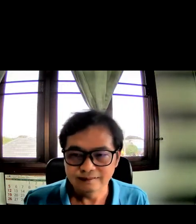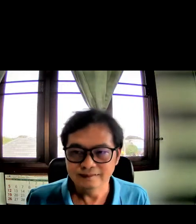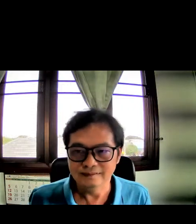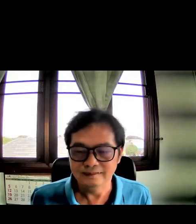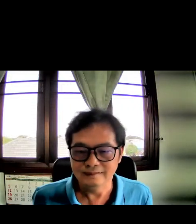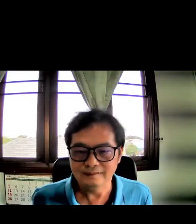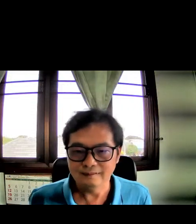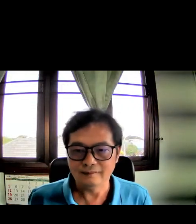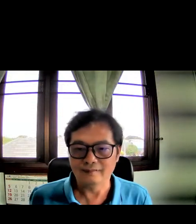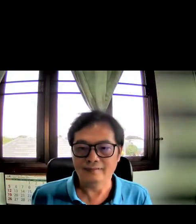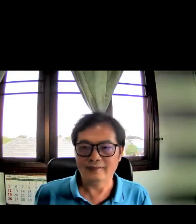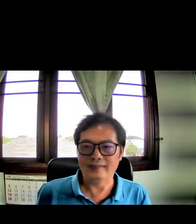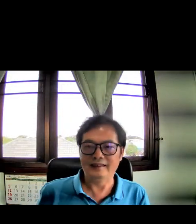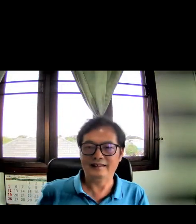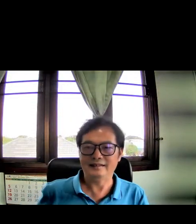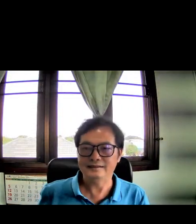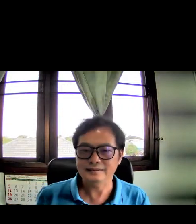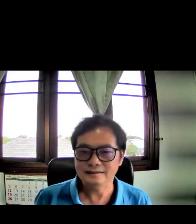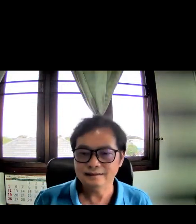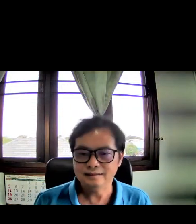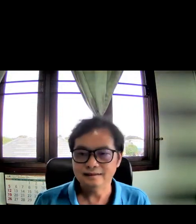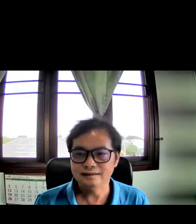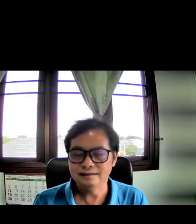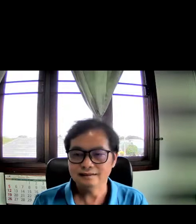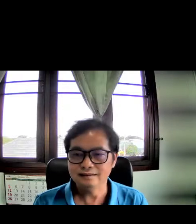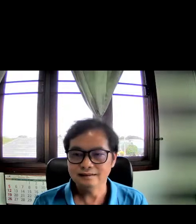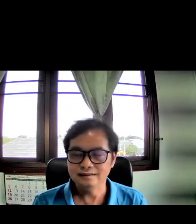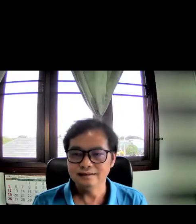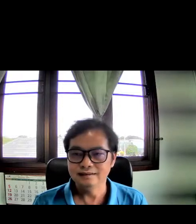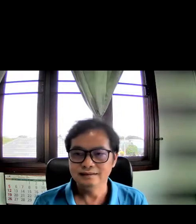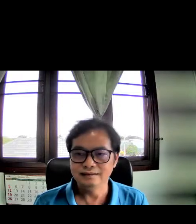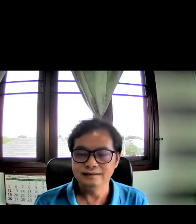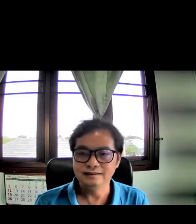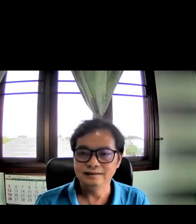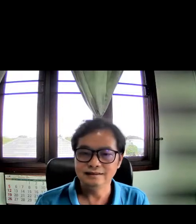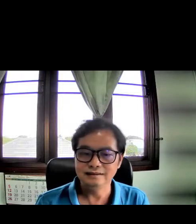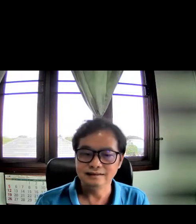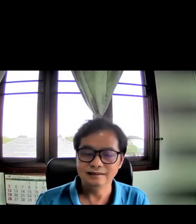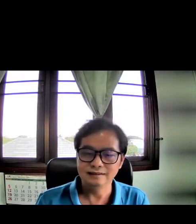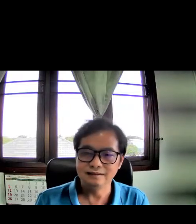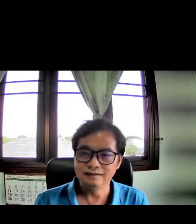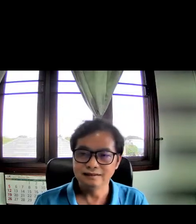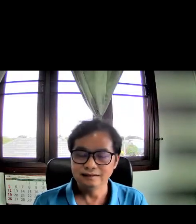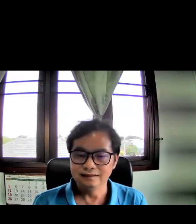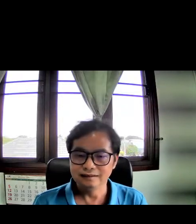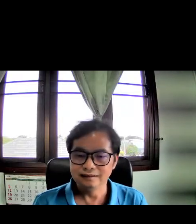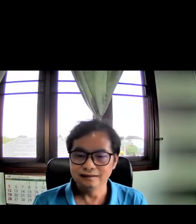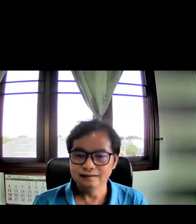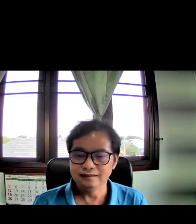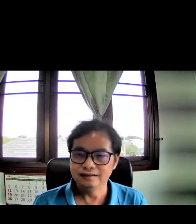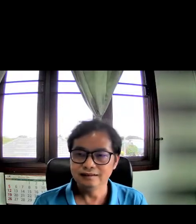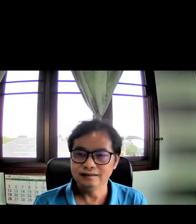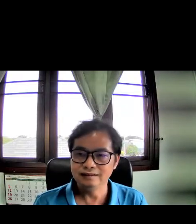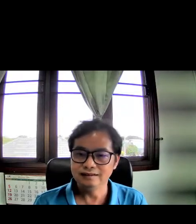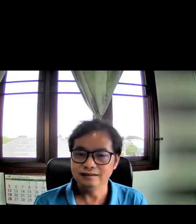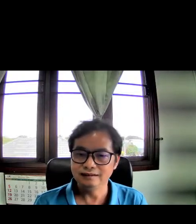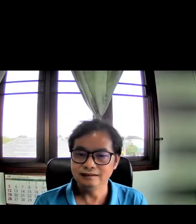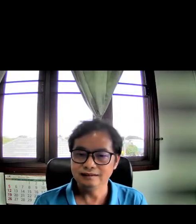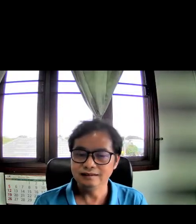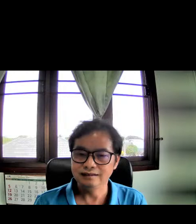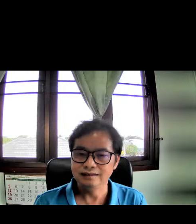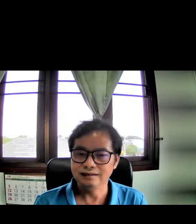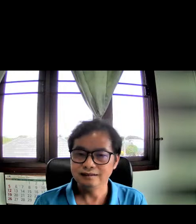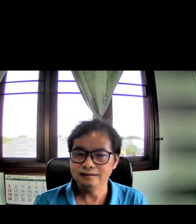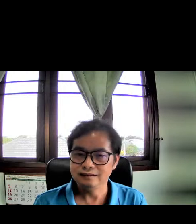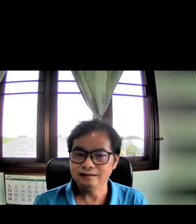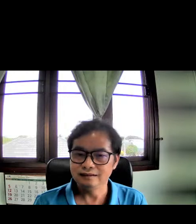today here. And also thanks for highlighting the all challenges that our youth in Asia are facing for today's. And of course,